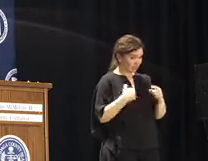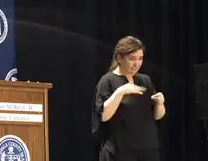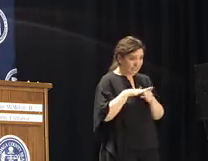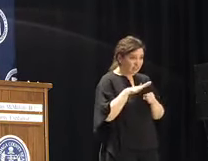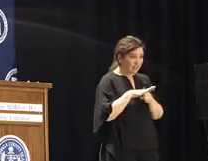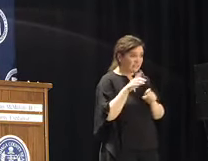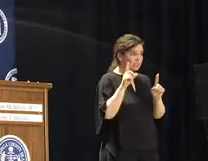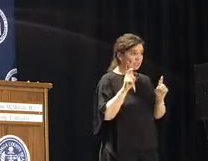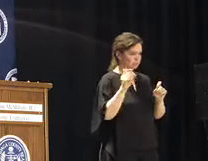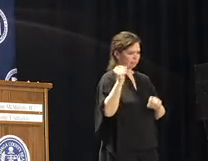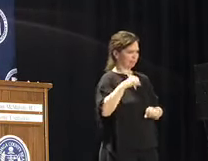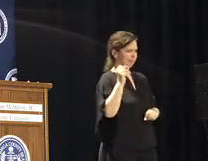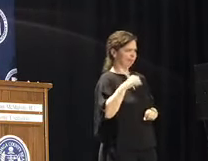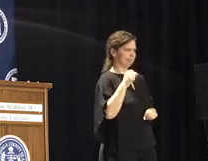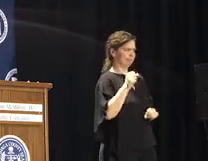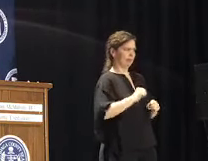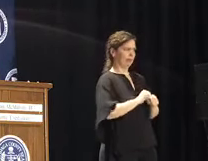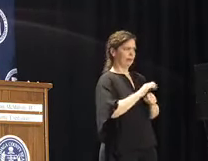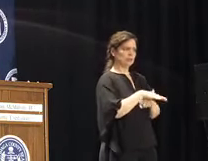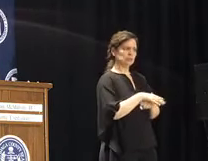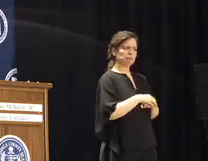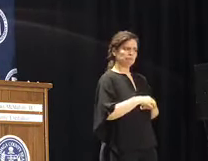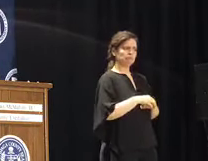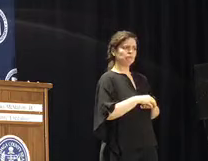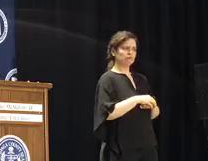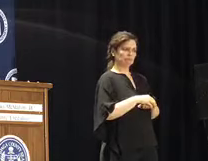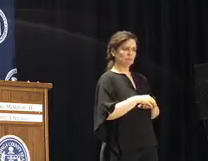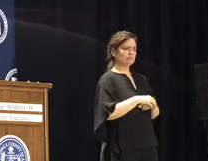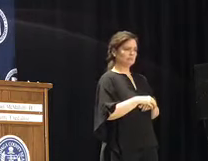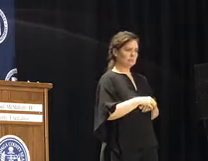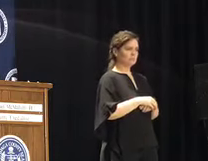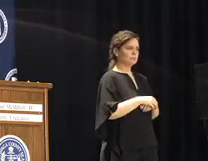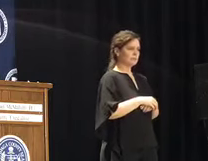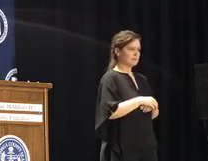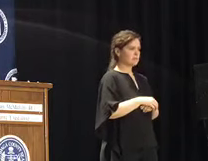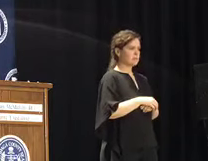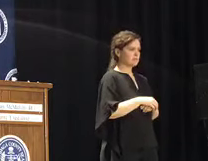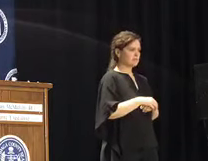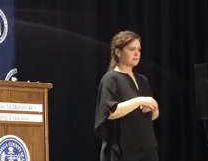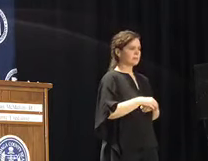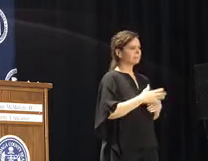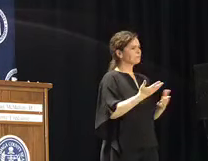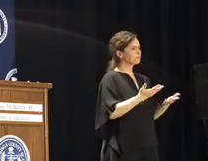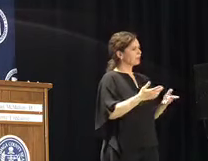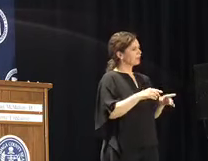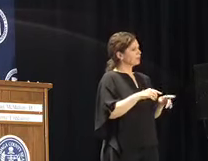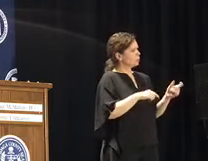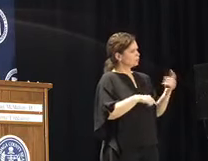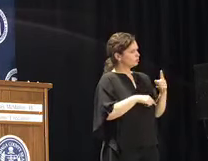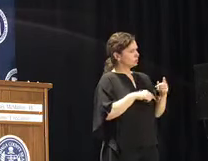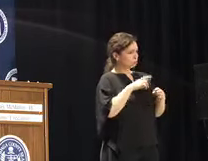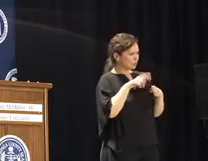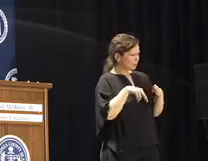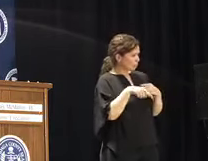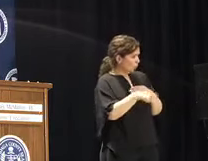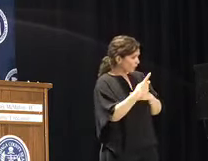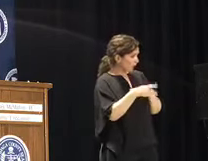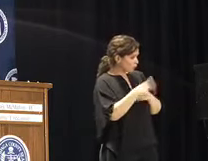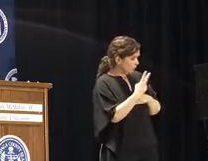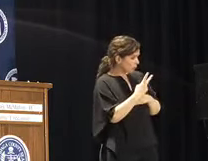the results consistently now coming in 24 to 48 hours? Yeah, we've seen a 24 to 48 hour turn